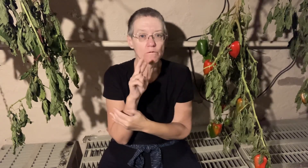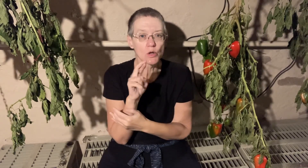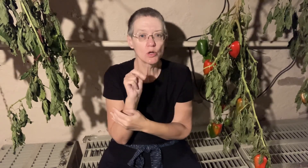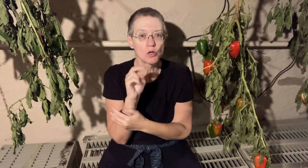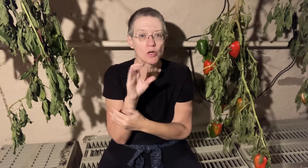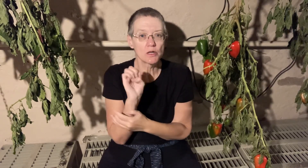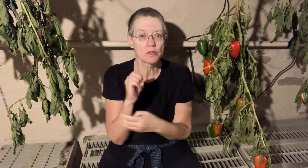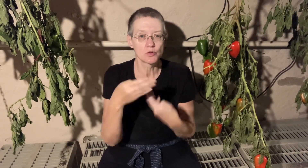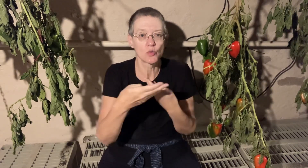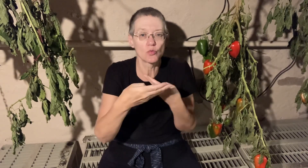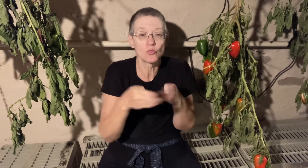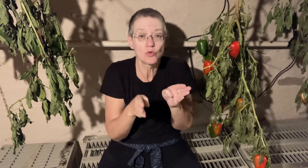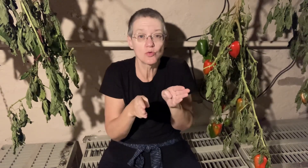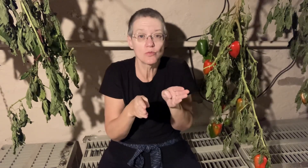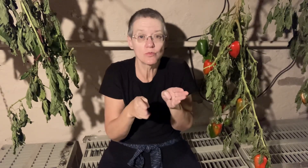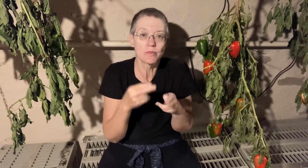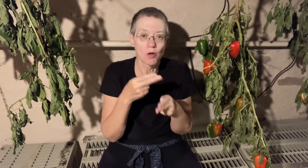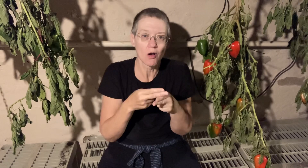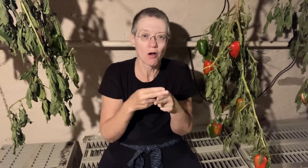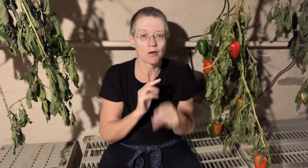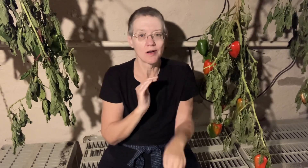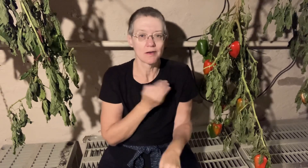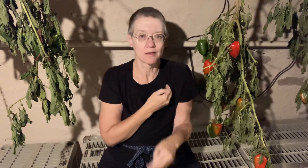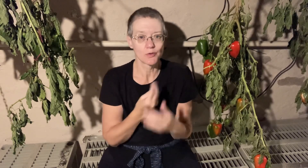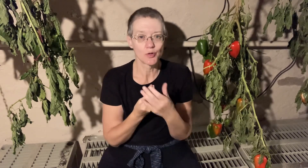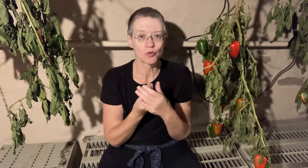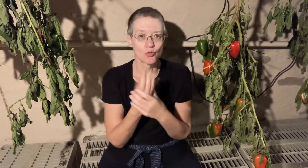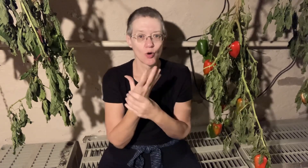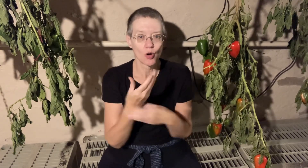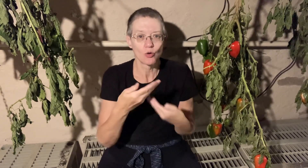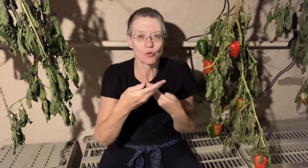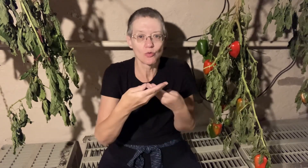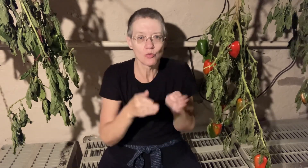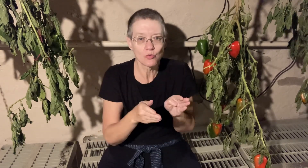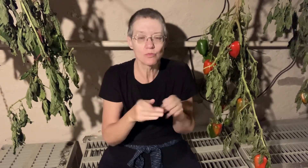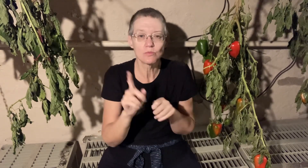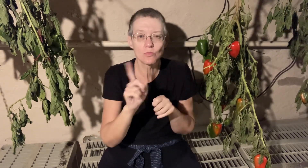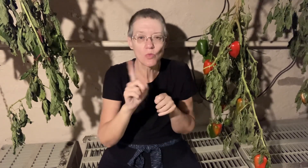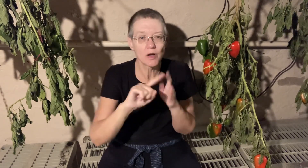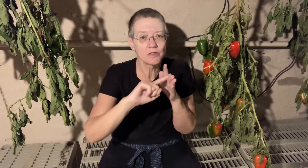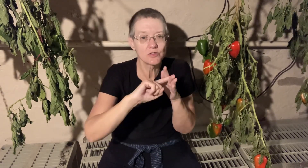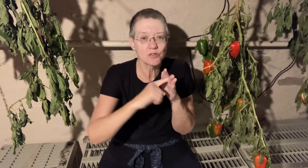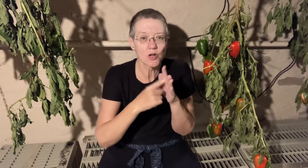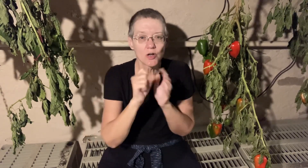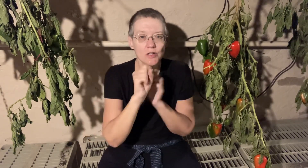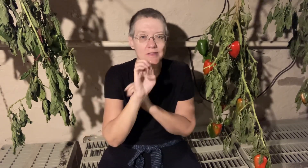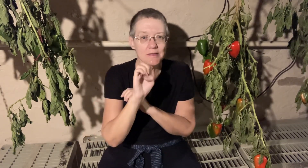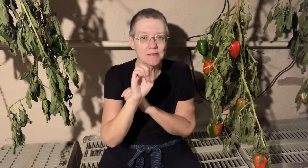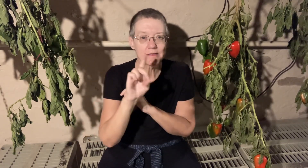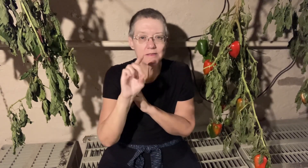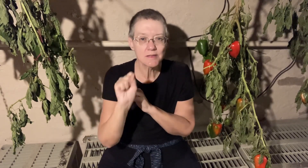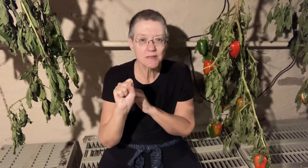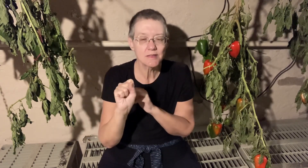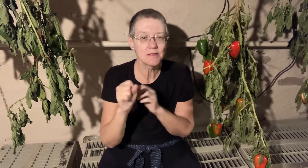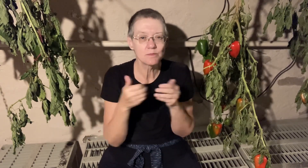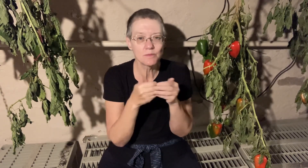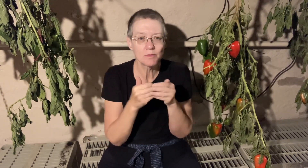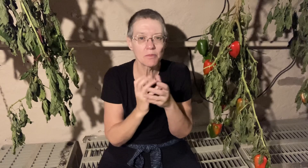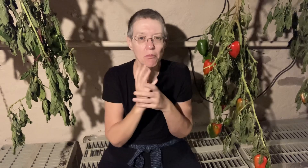in the furnace room. We call it our grow room. It's where I start my seeds and